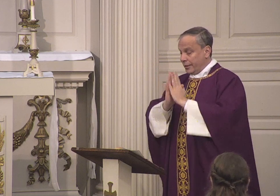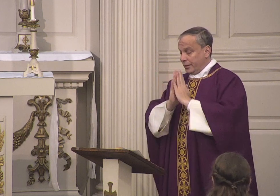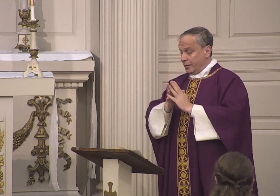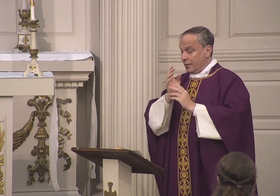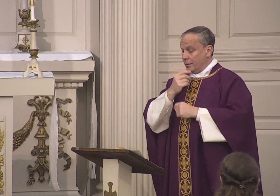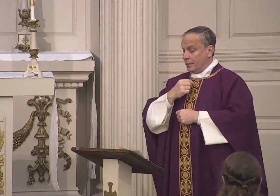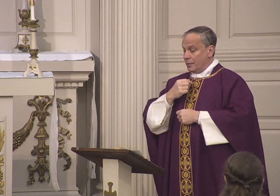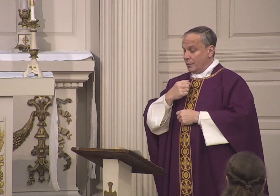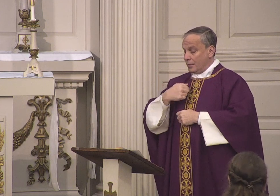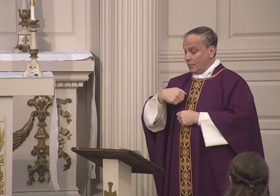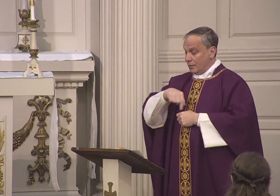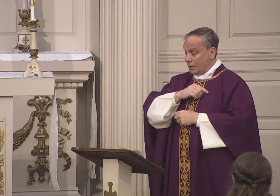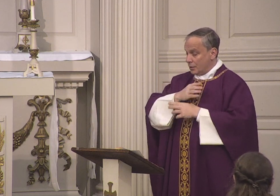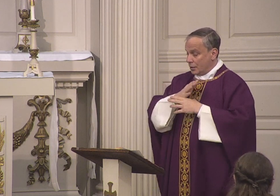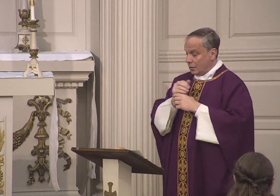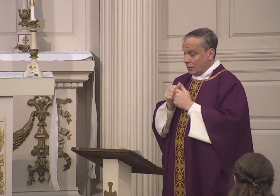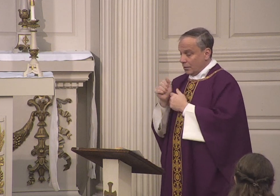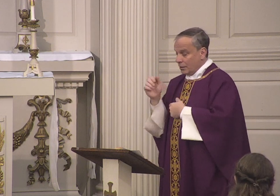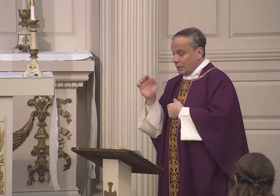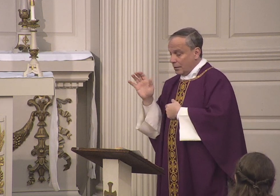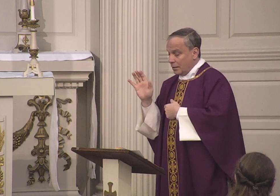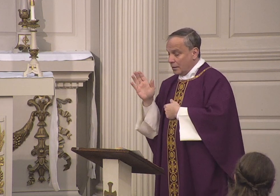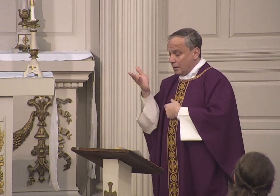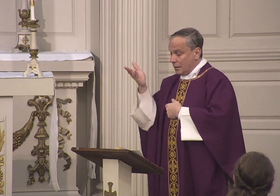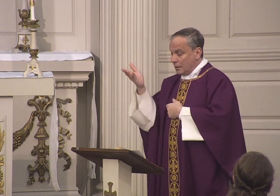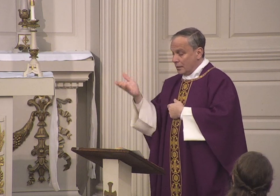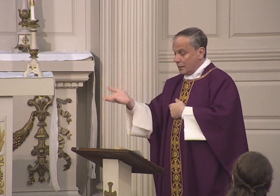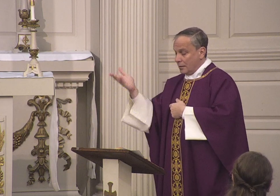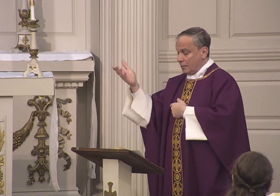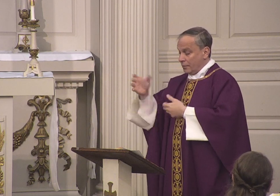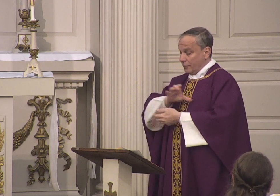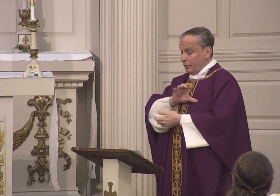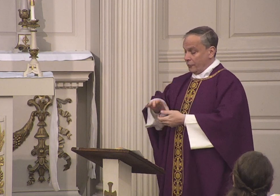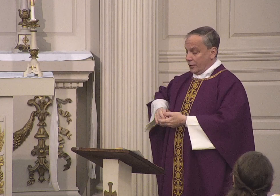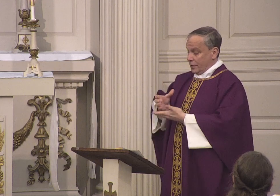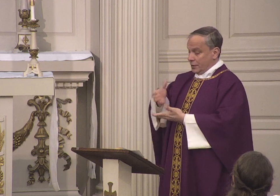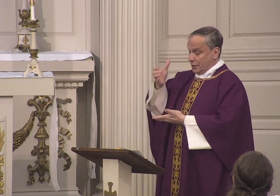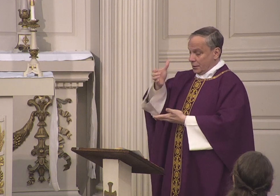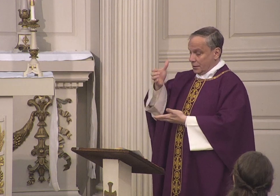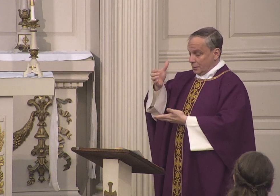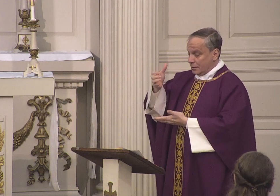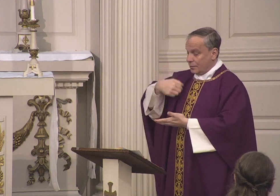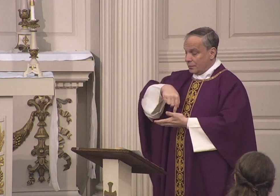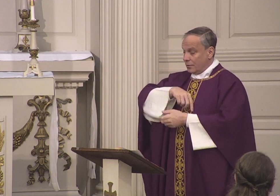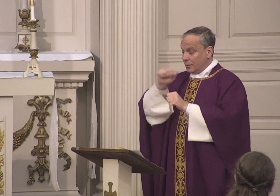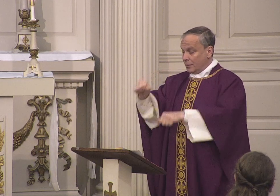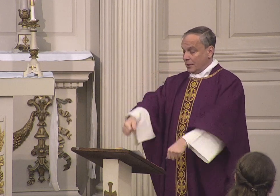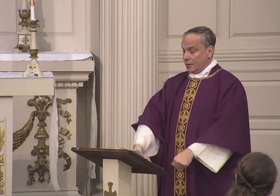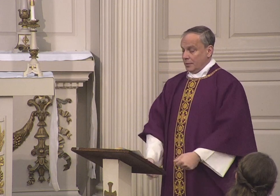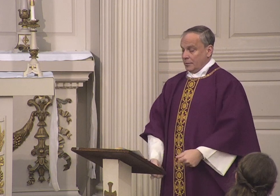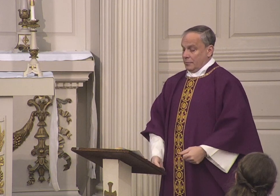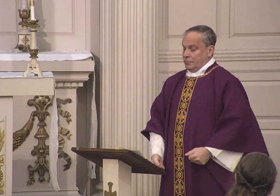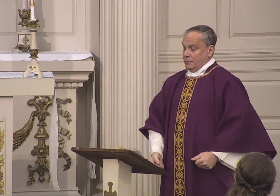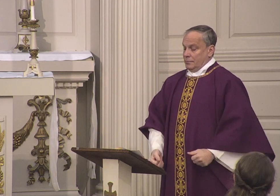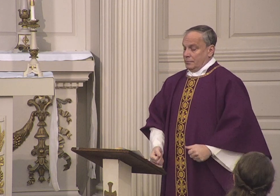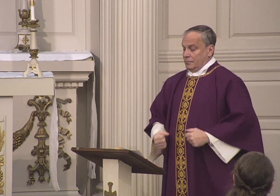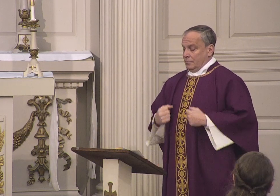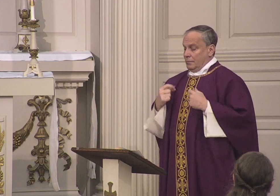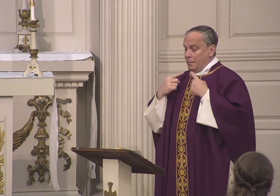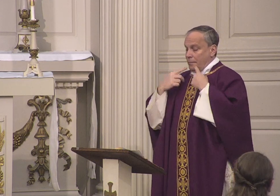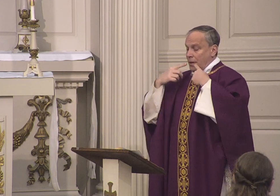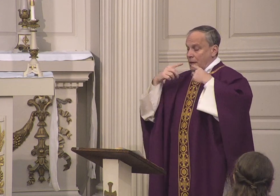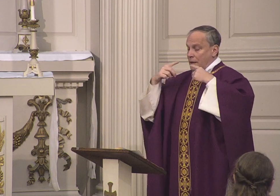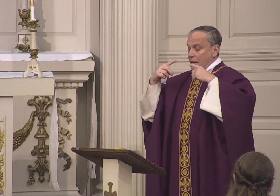grant through his intercession that sharing with him in the chalice of Christ, we